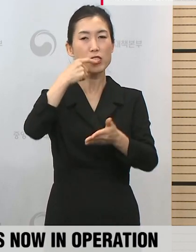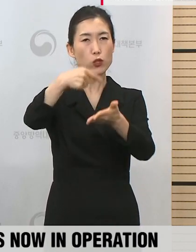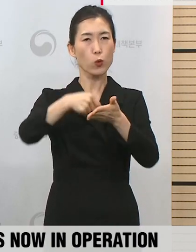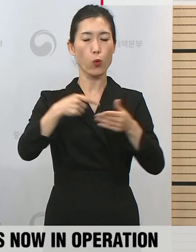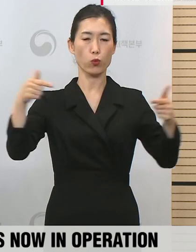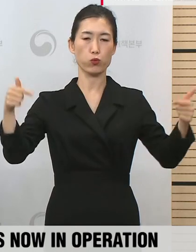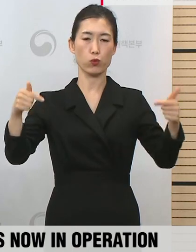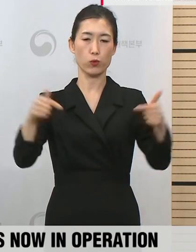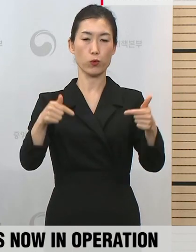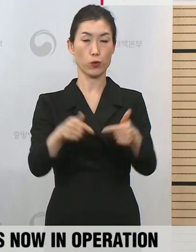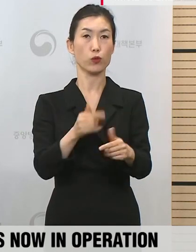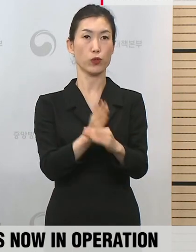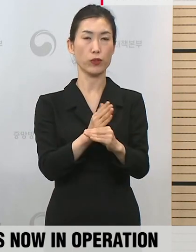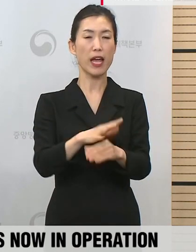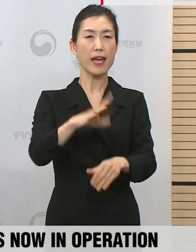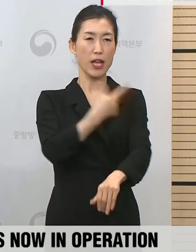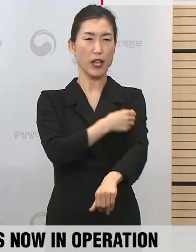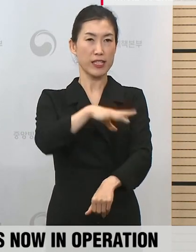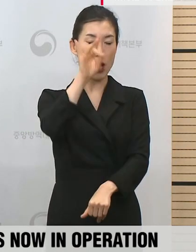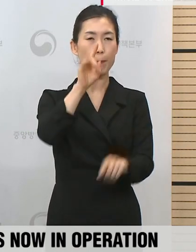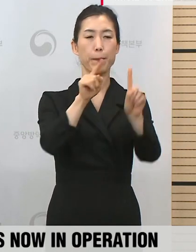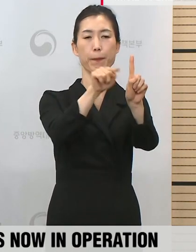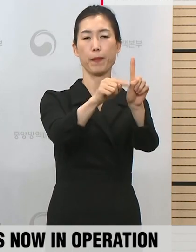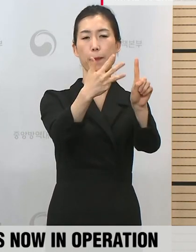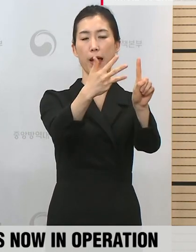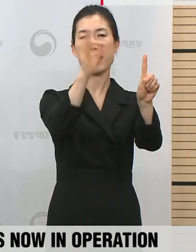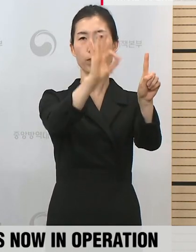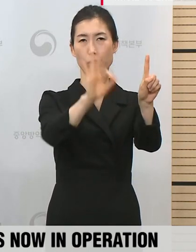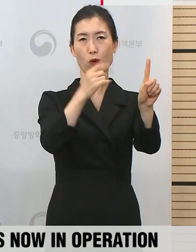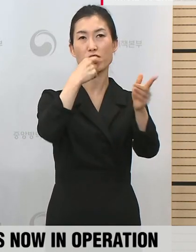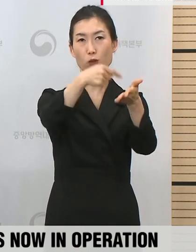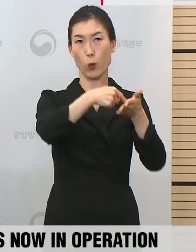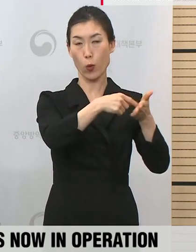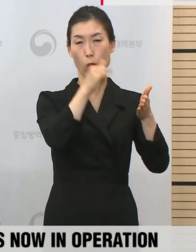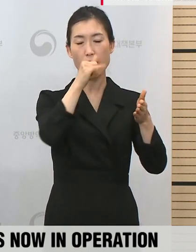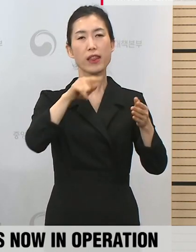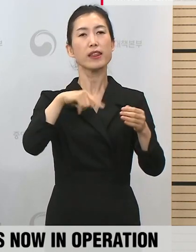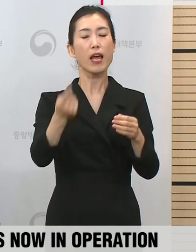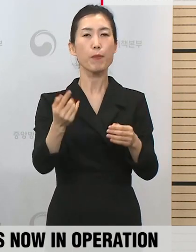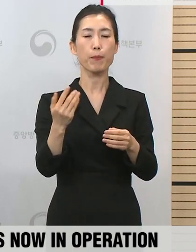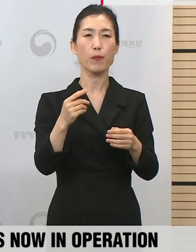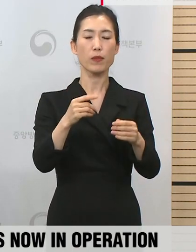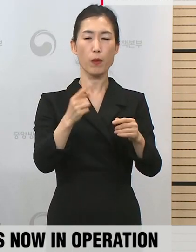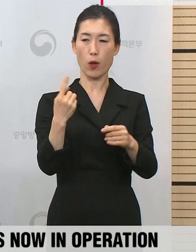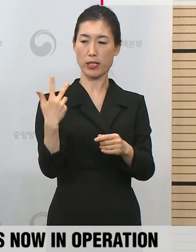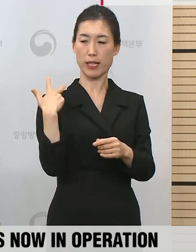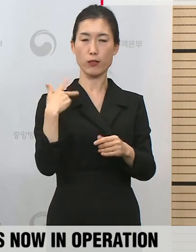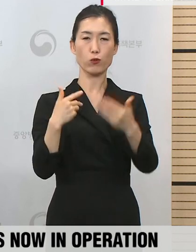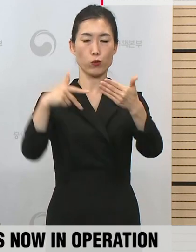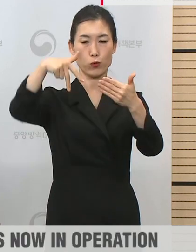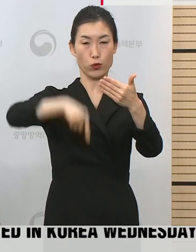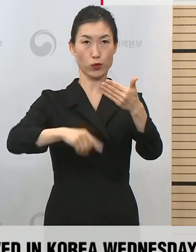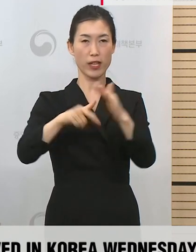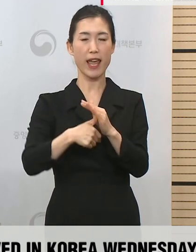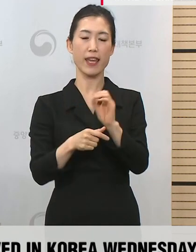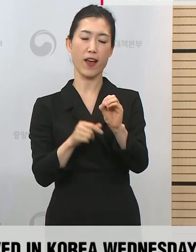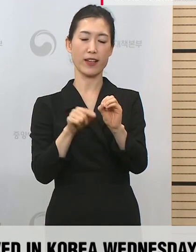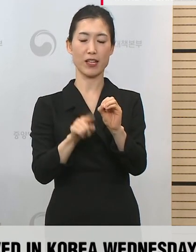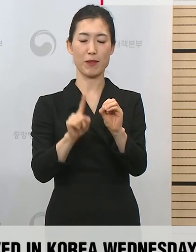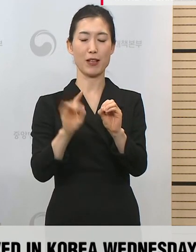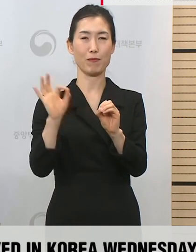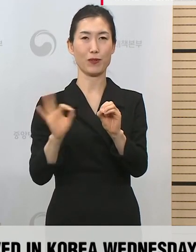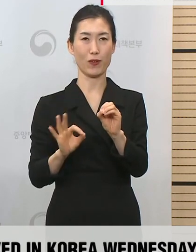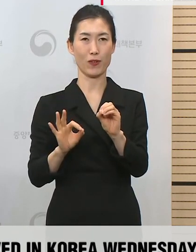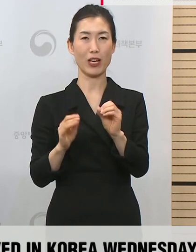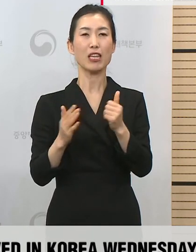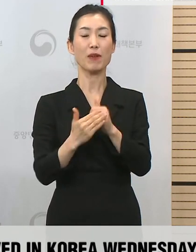responses. And the rate is on a decline. And on the first week of the inoculation, we had 1.8%.